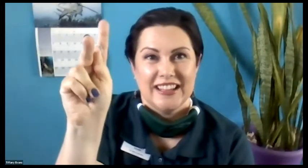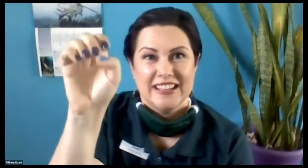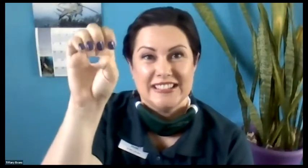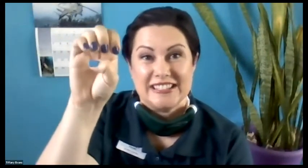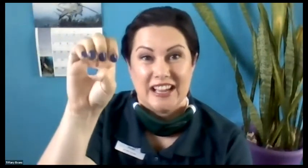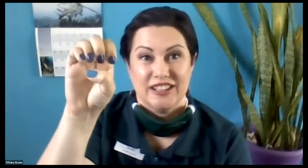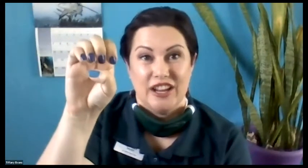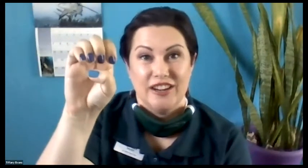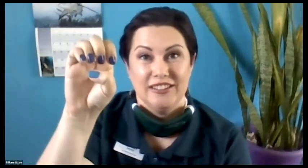second letter,